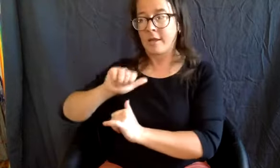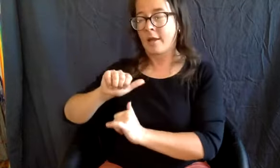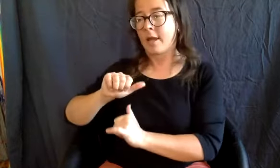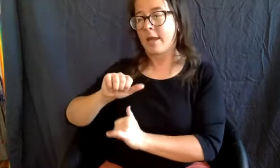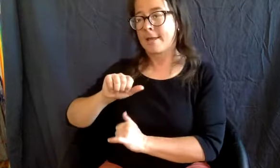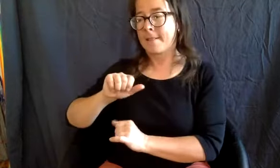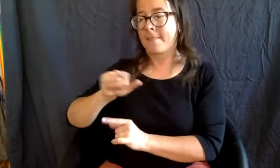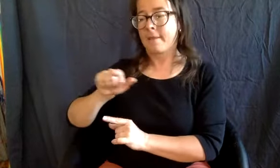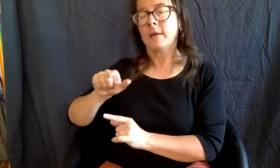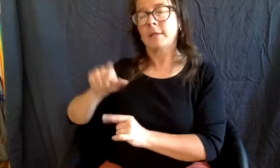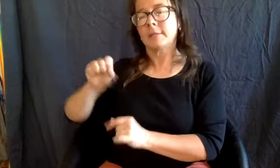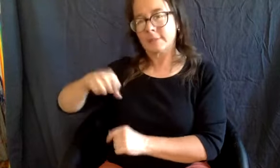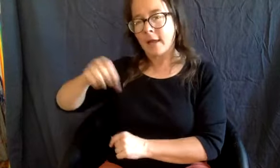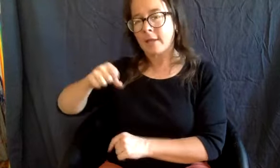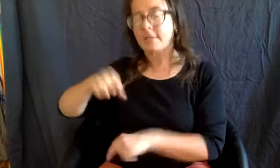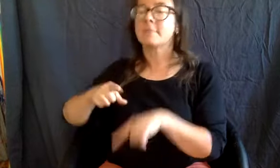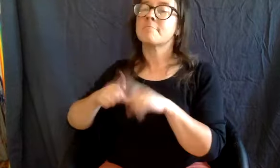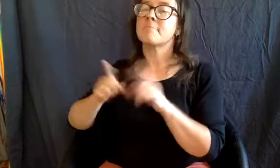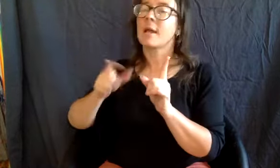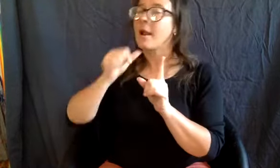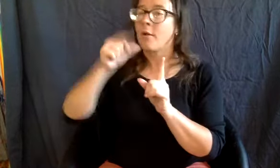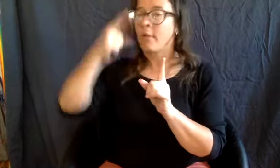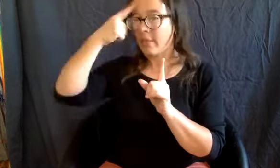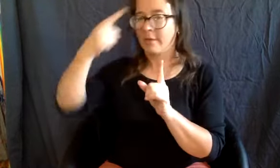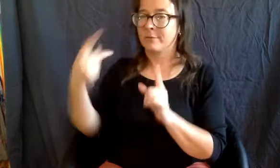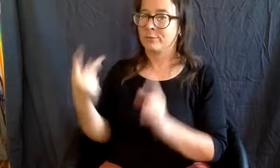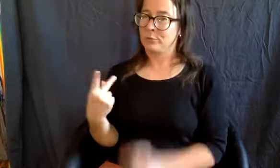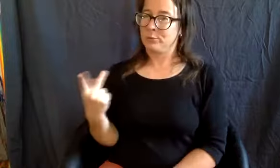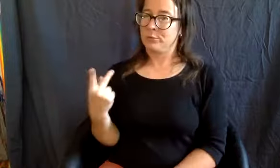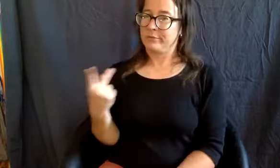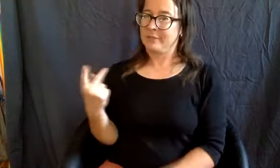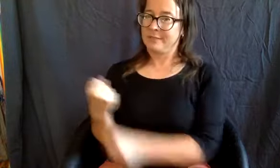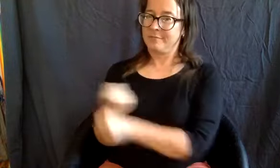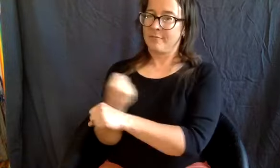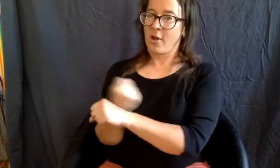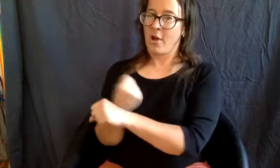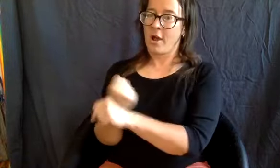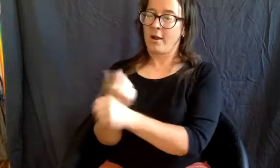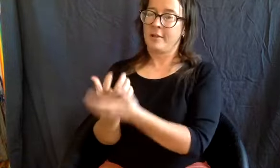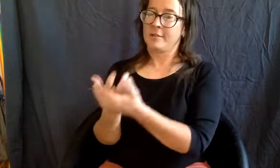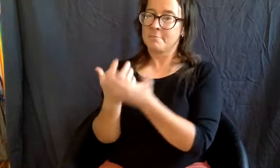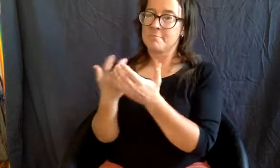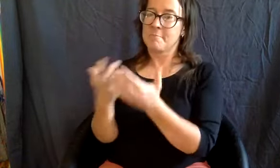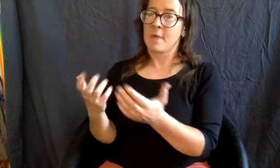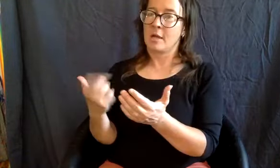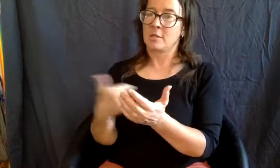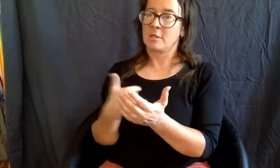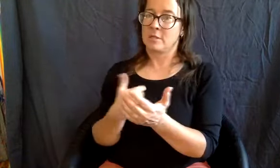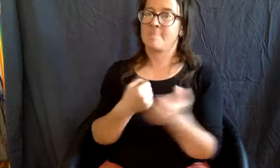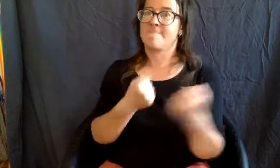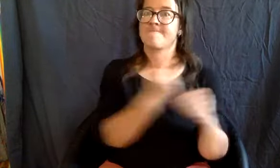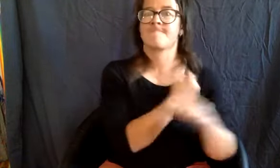in order, and yes, it does. And, and just the craziness of that, and then my